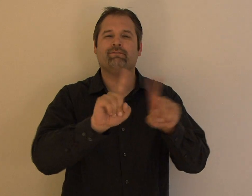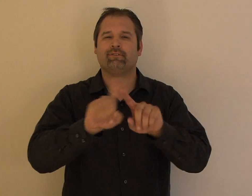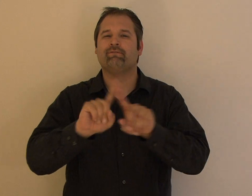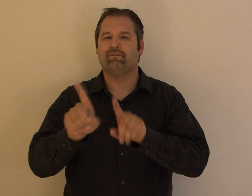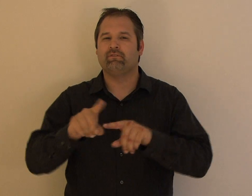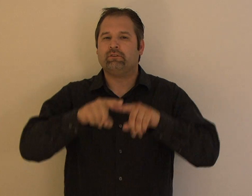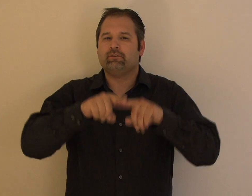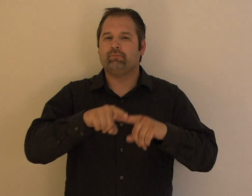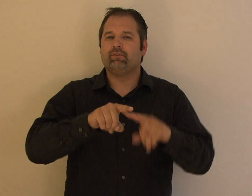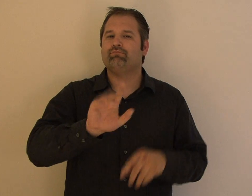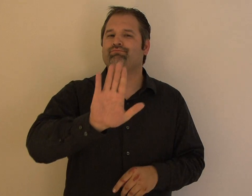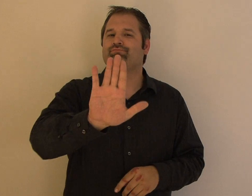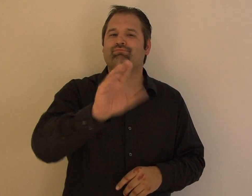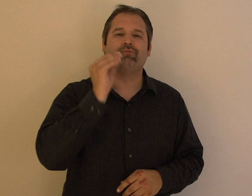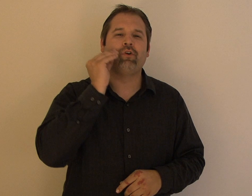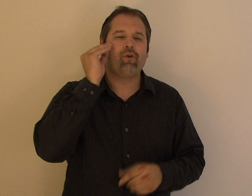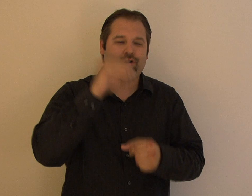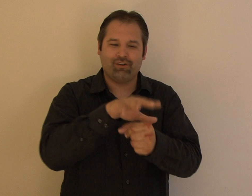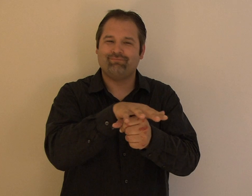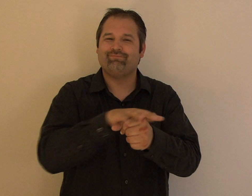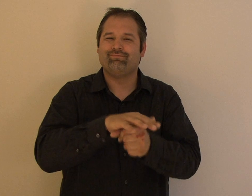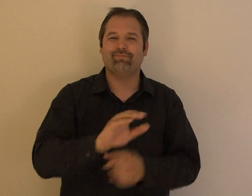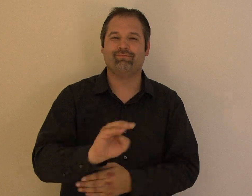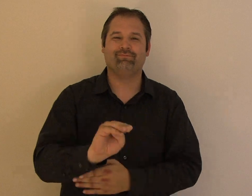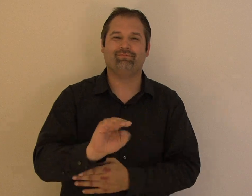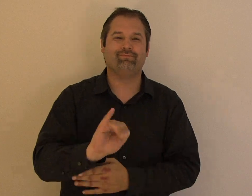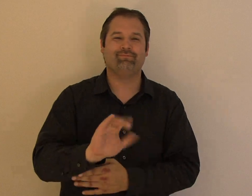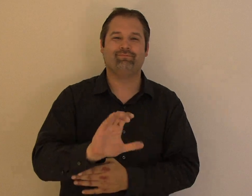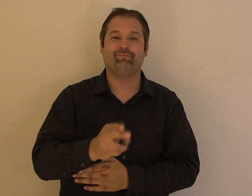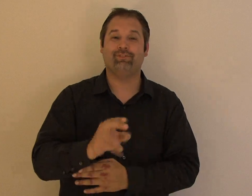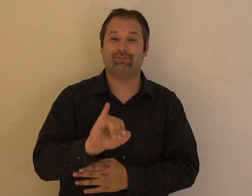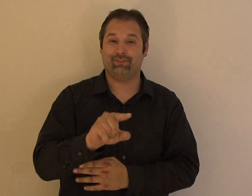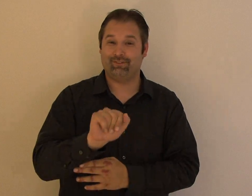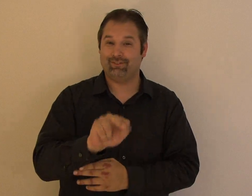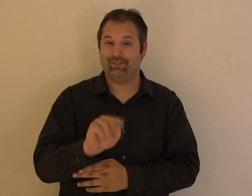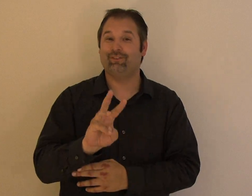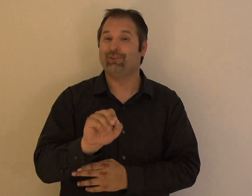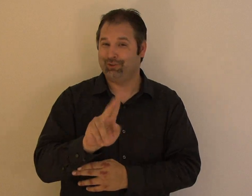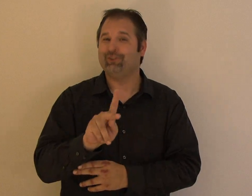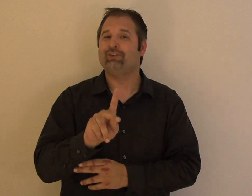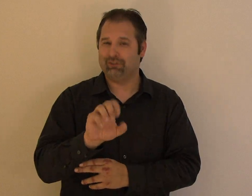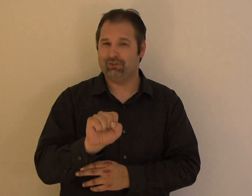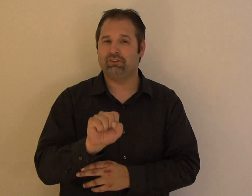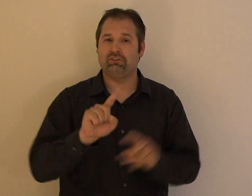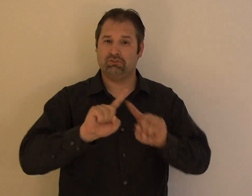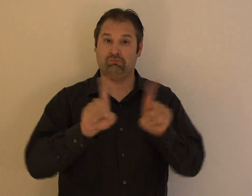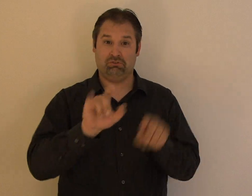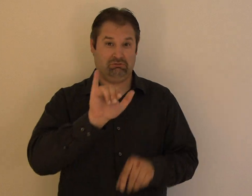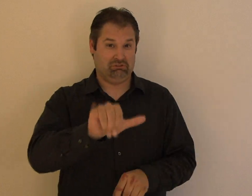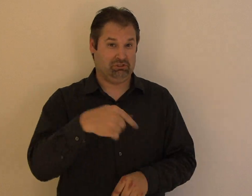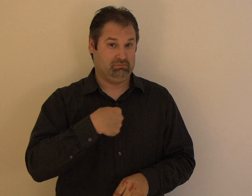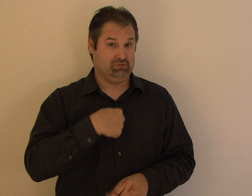This process may be different depending on the Michigan Works office you go to, but this will give you a general idea of what is expected.